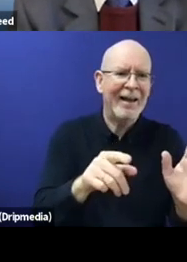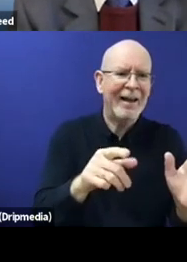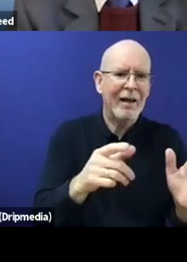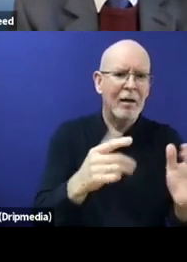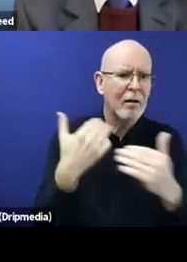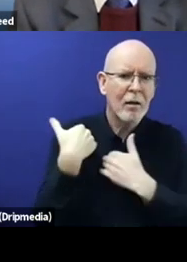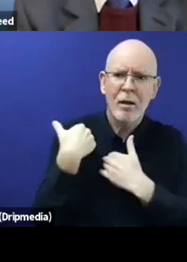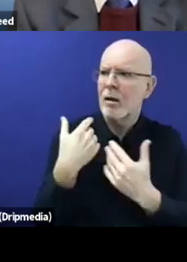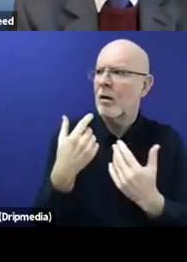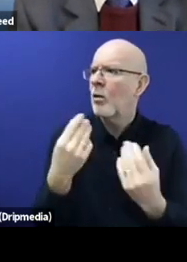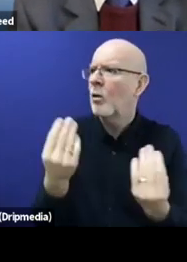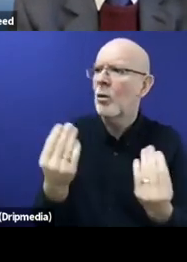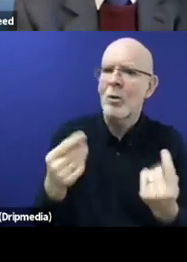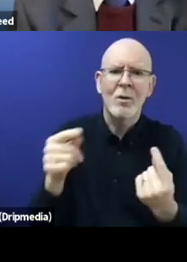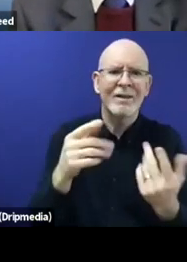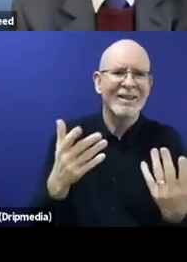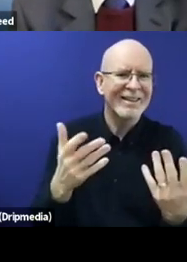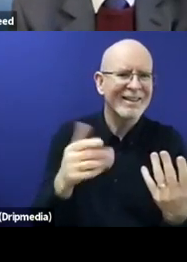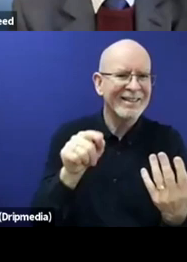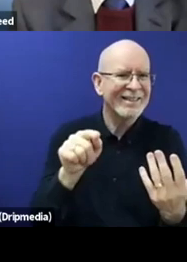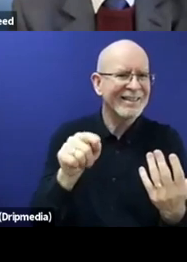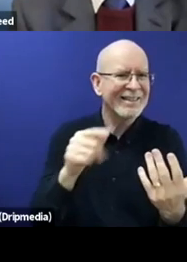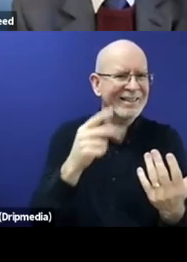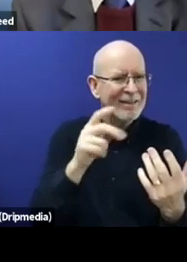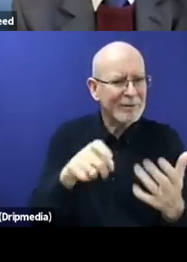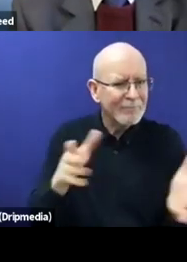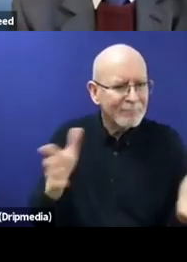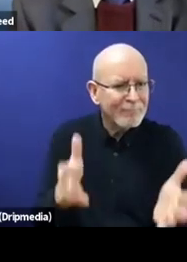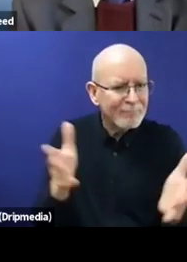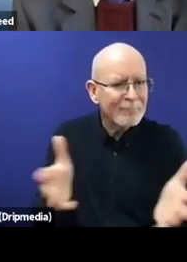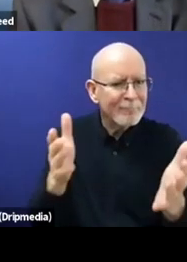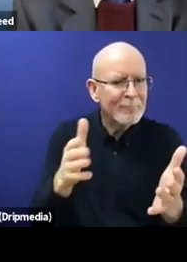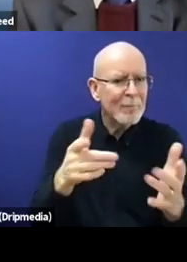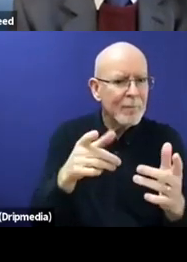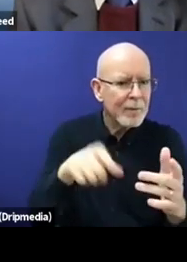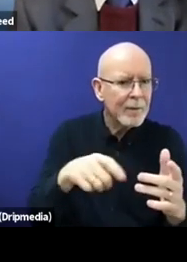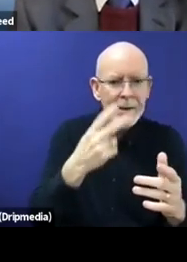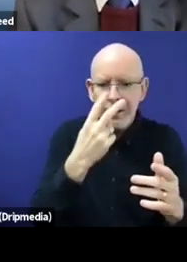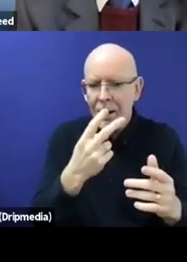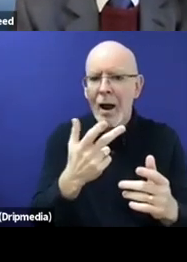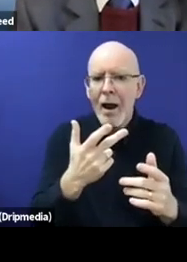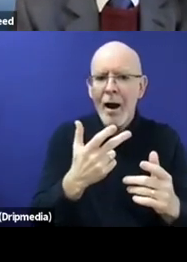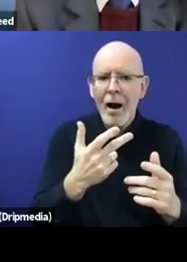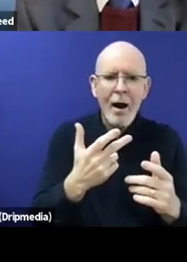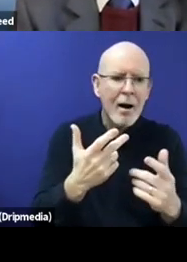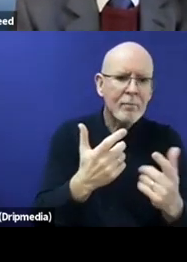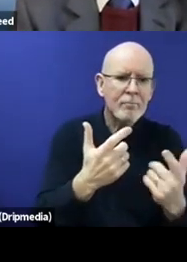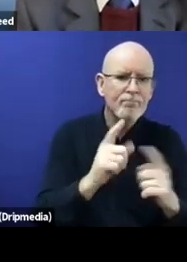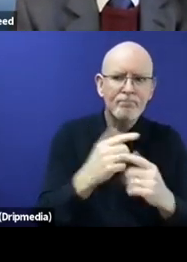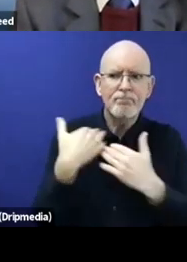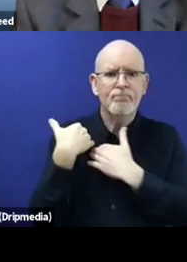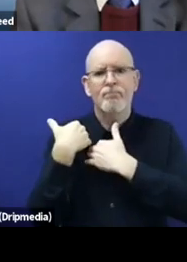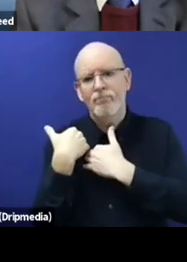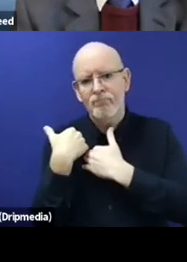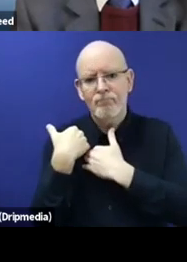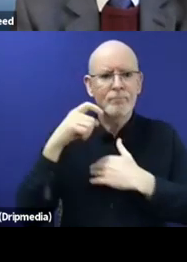Thank you, Claire, and thank you. As the chair of the Global Academic Interdisciplinary Network, it's rather sad that I wasn't the one to mention